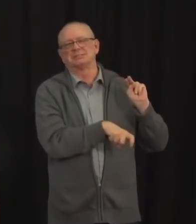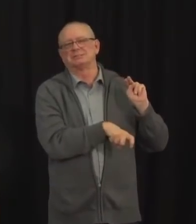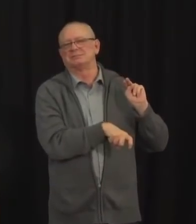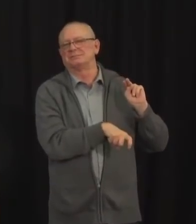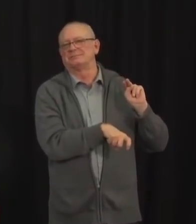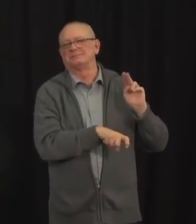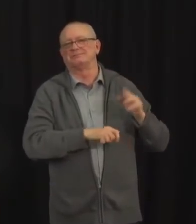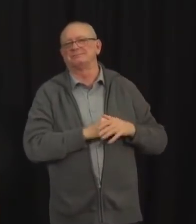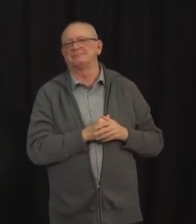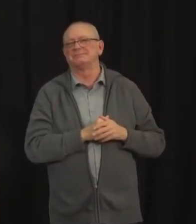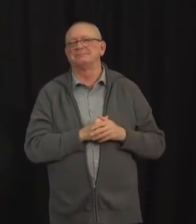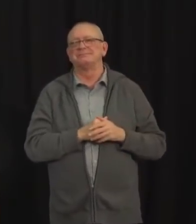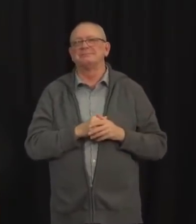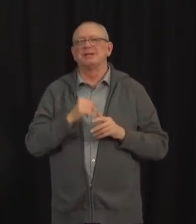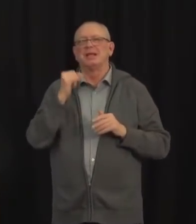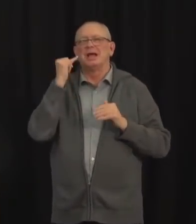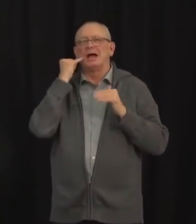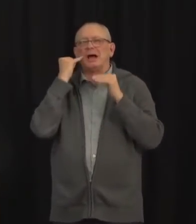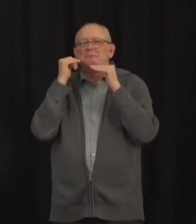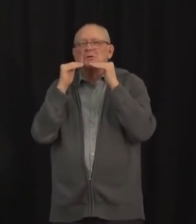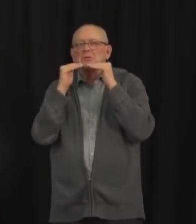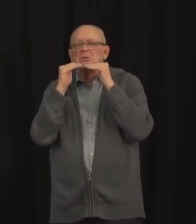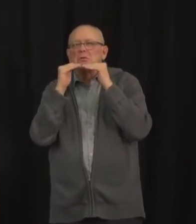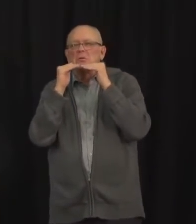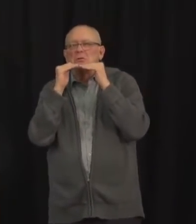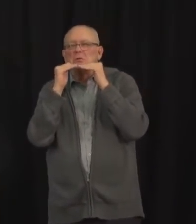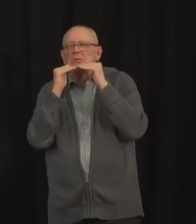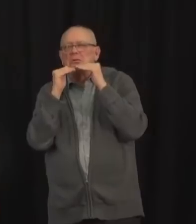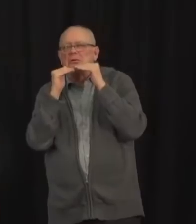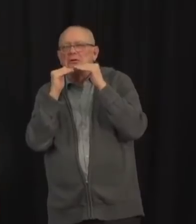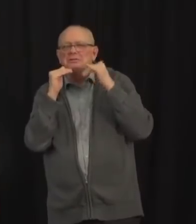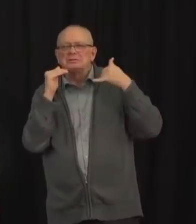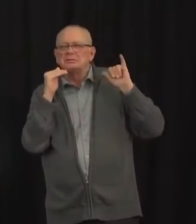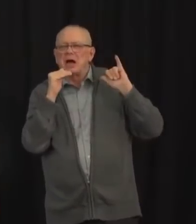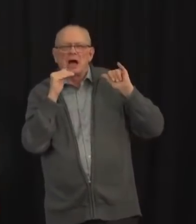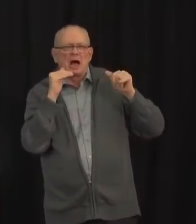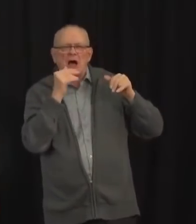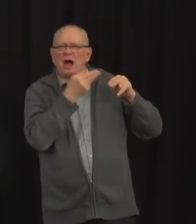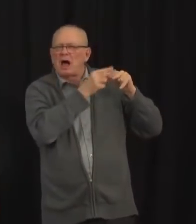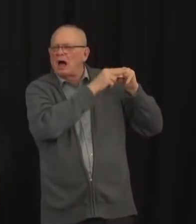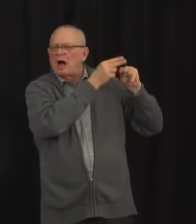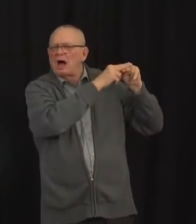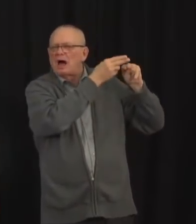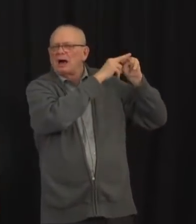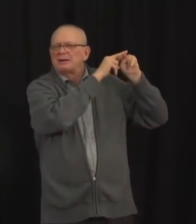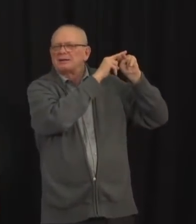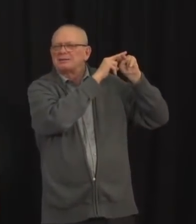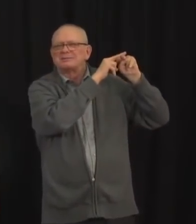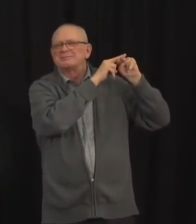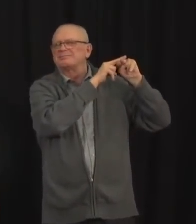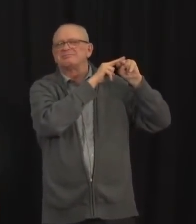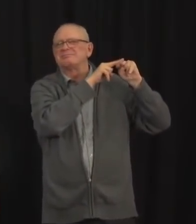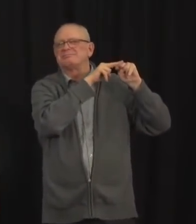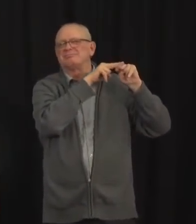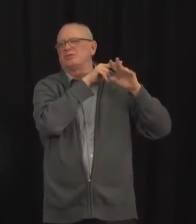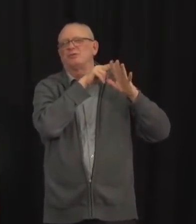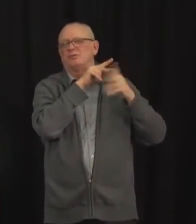of new daily cases, can be a concerning combination. So we're working to put together